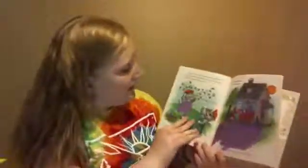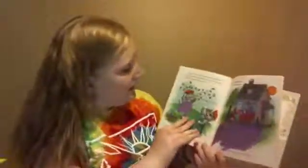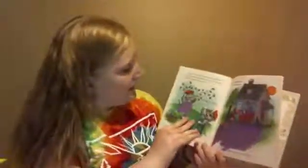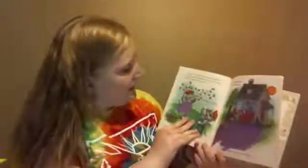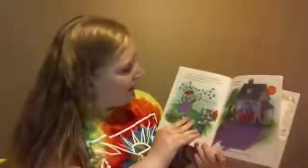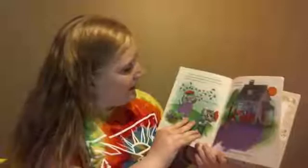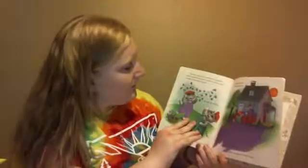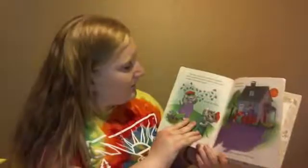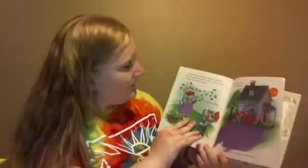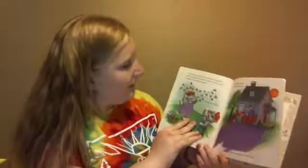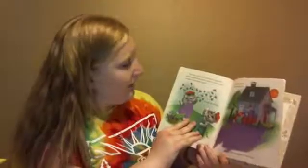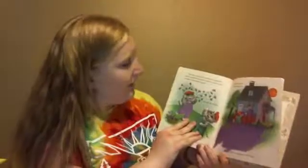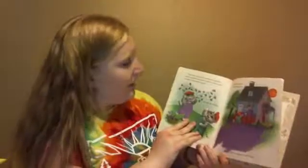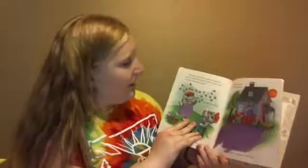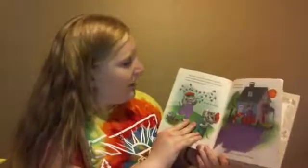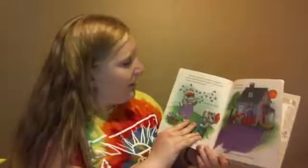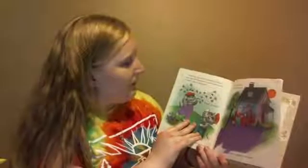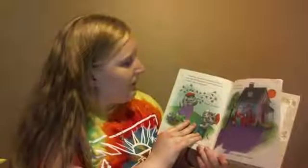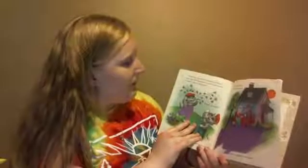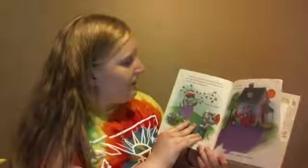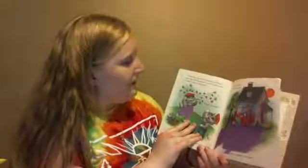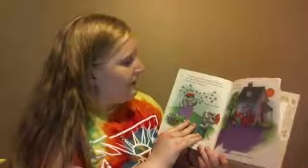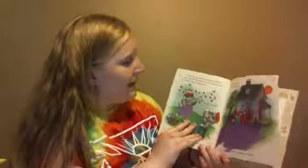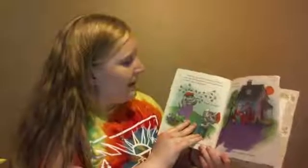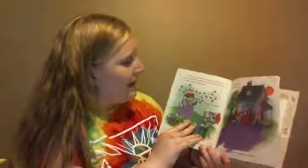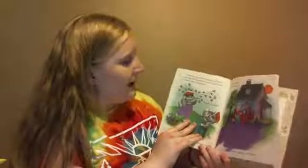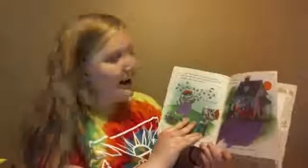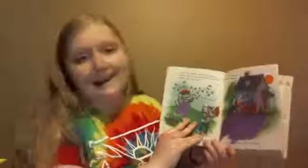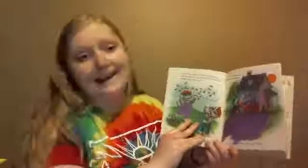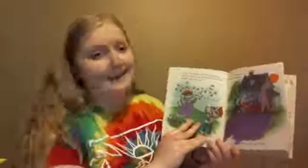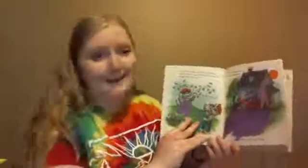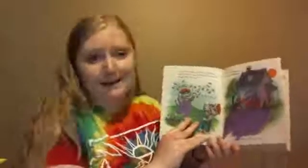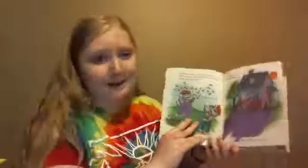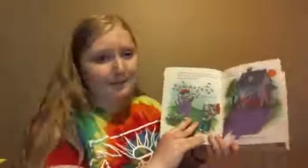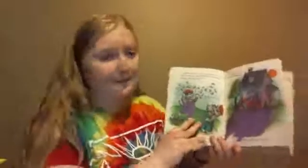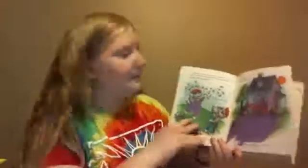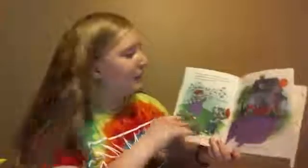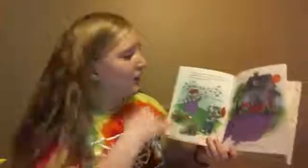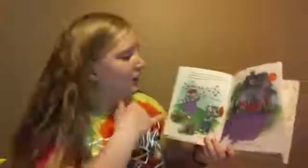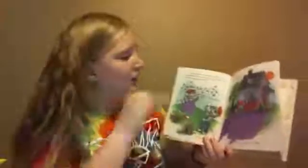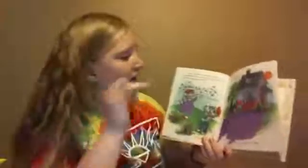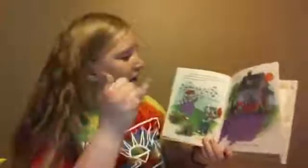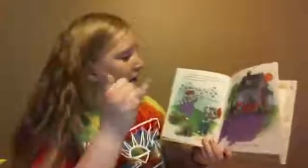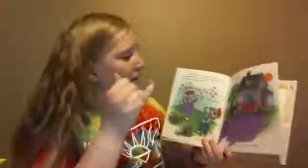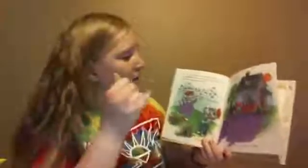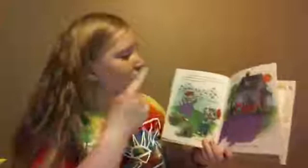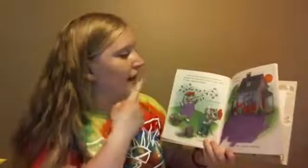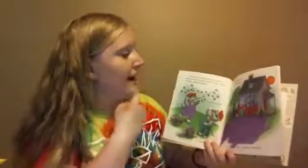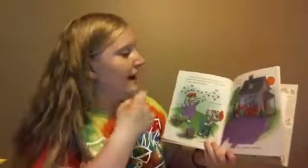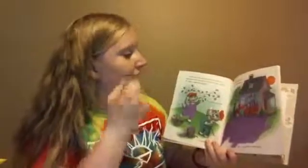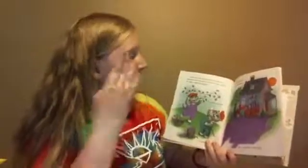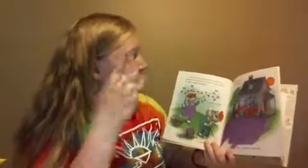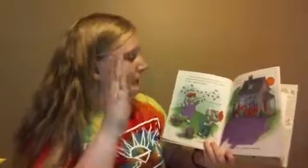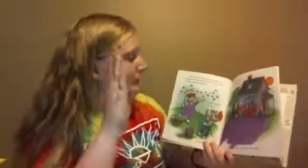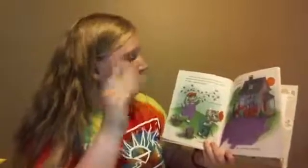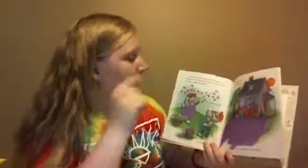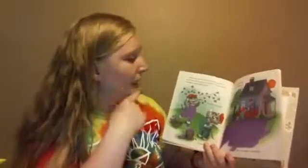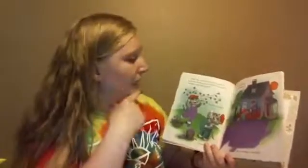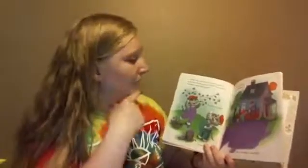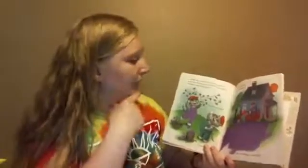mixed red and blue together. And what did that make? It didn't. Oh, red and blue. And